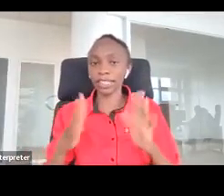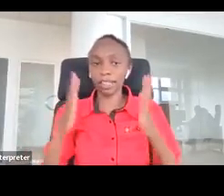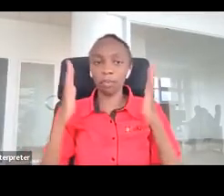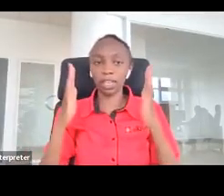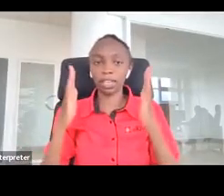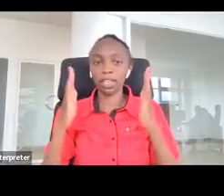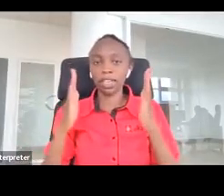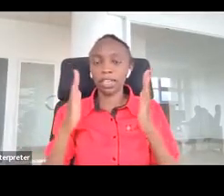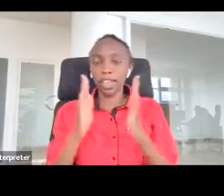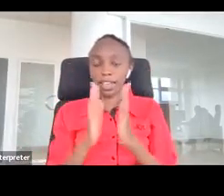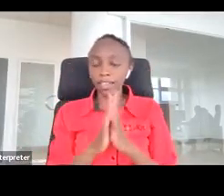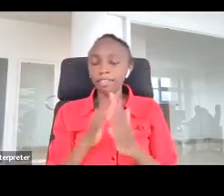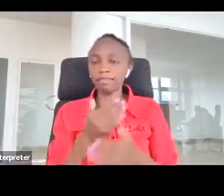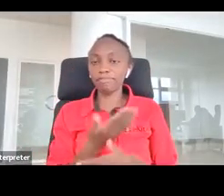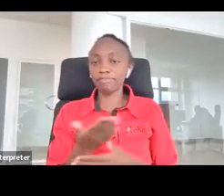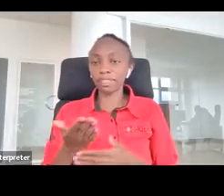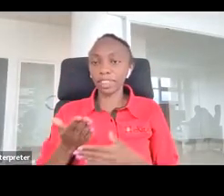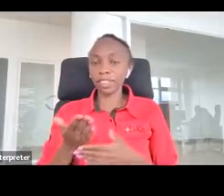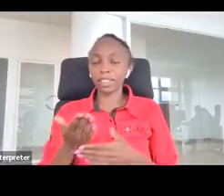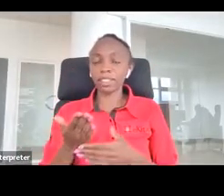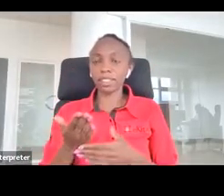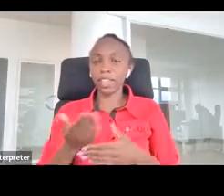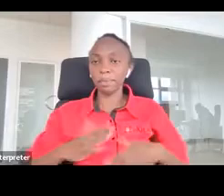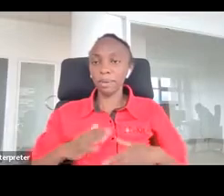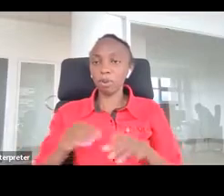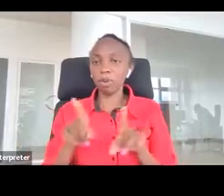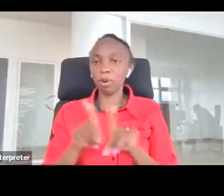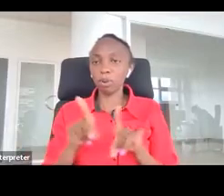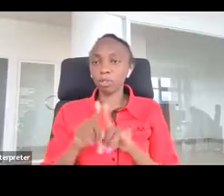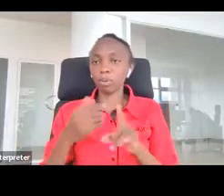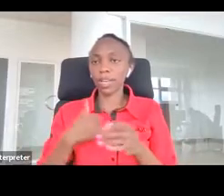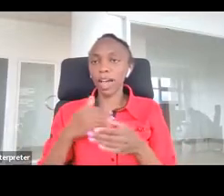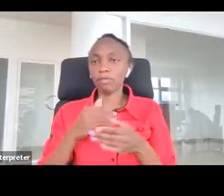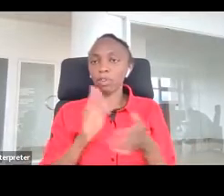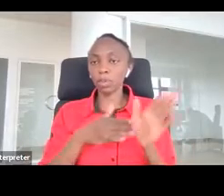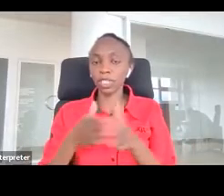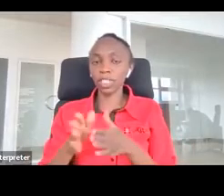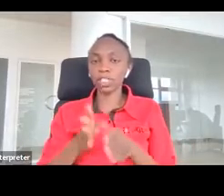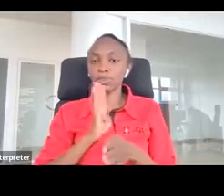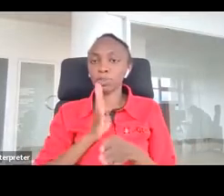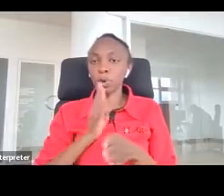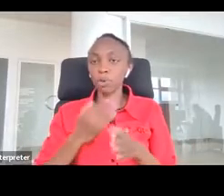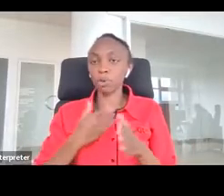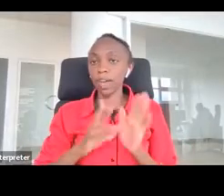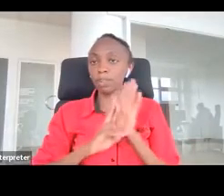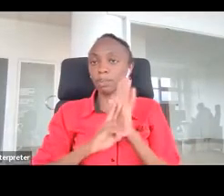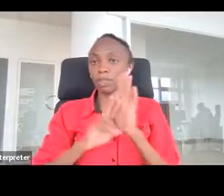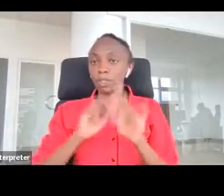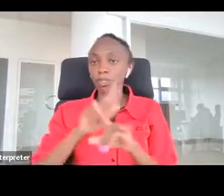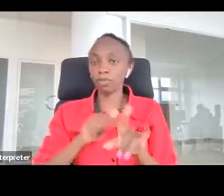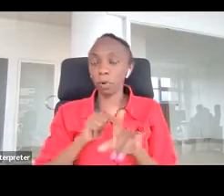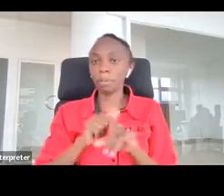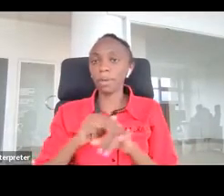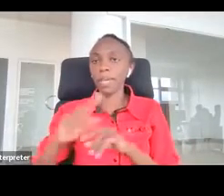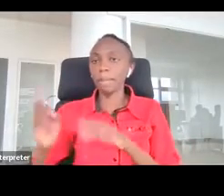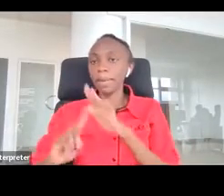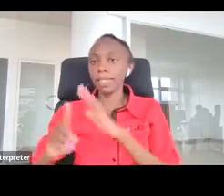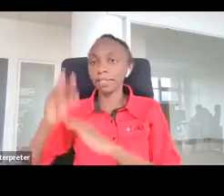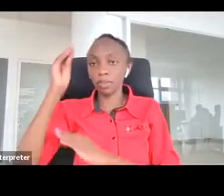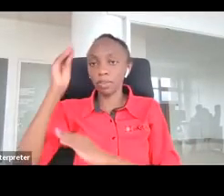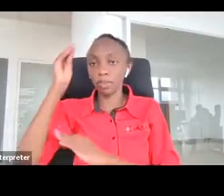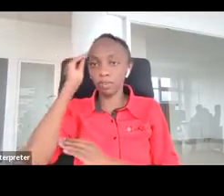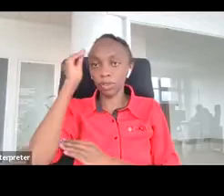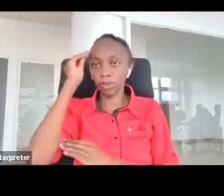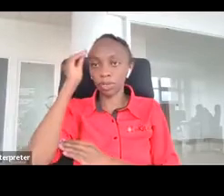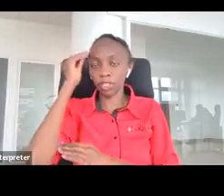be able to also get some time to talk to us. We have representatives from MOE. We have